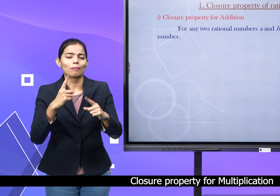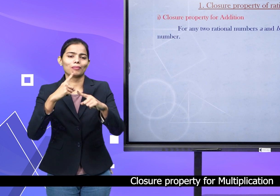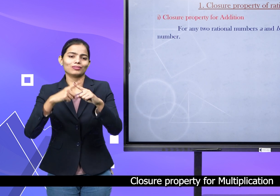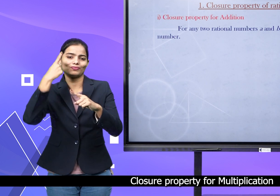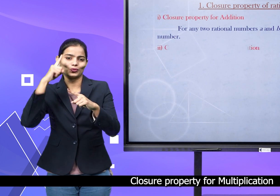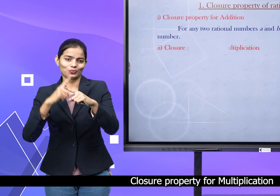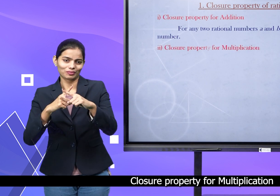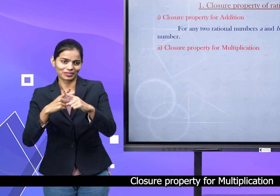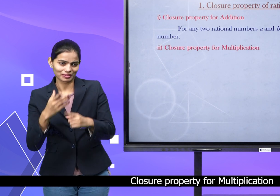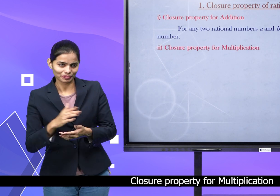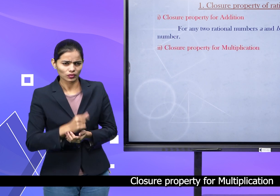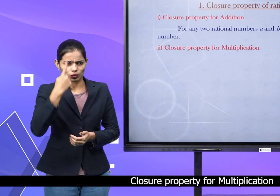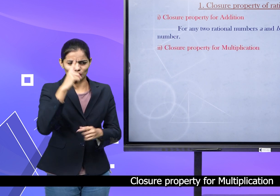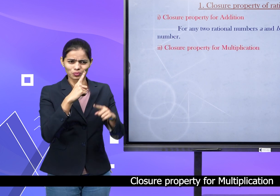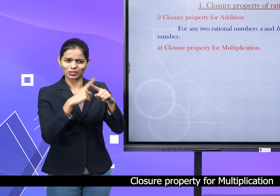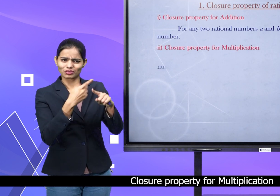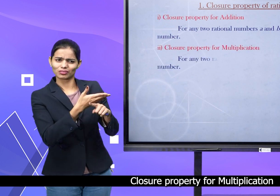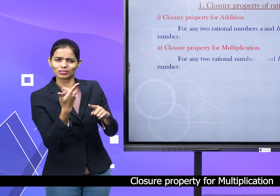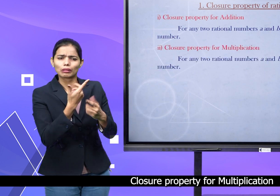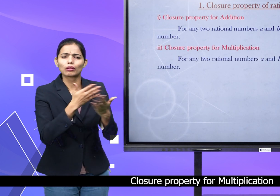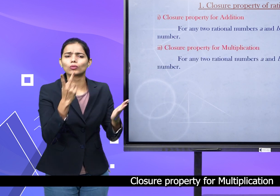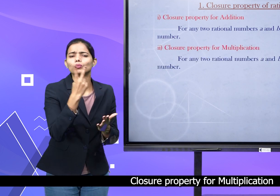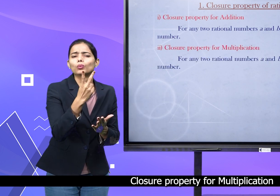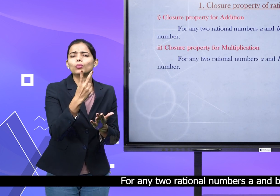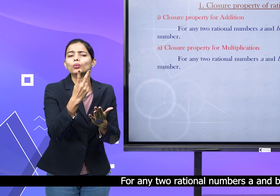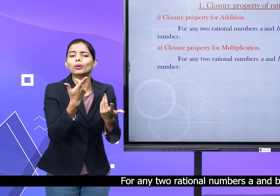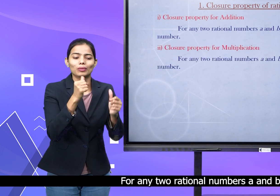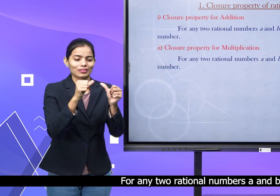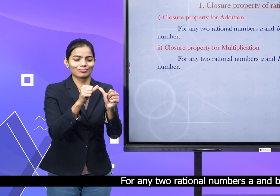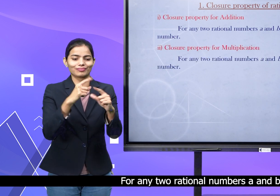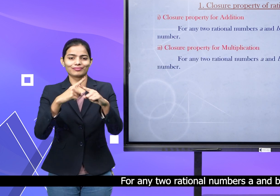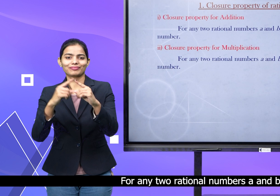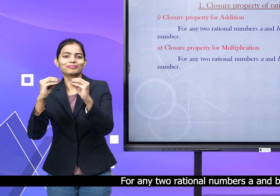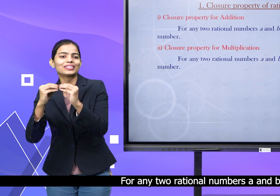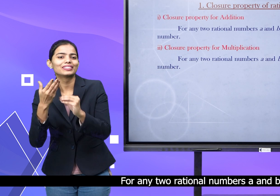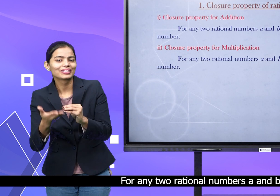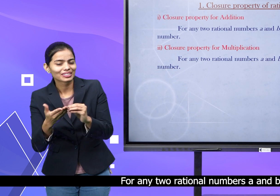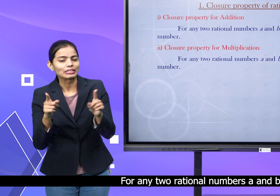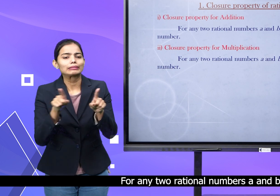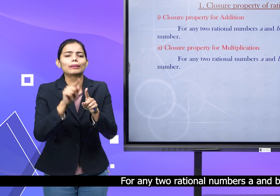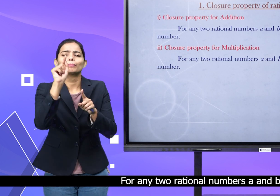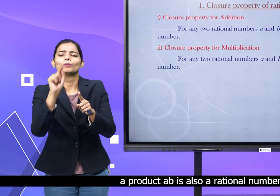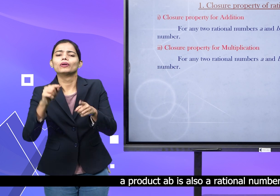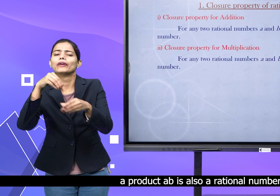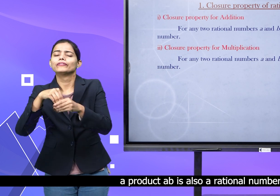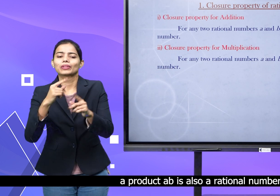Closure property for multiplication. For any two rational numbers a and b, a product